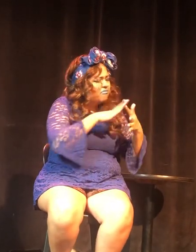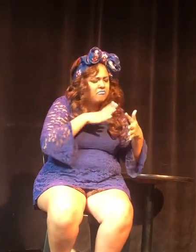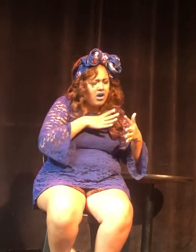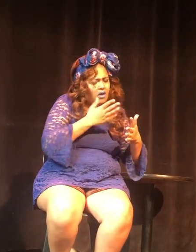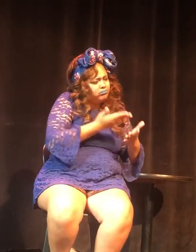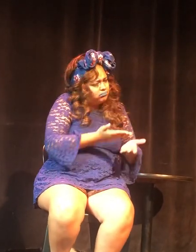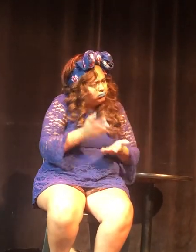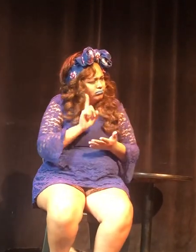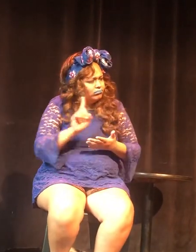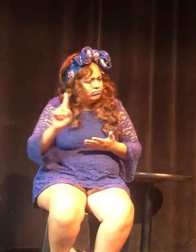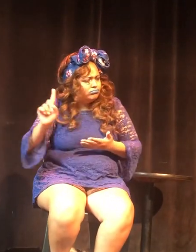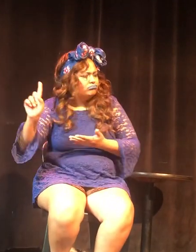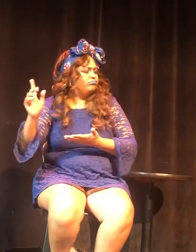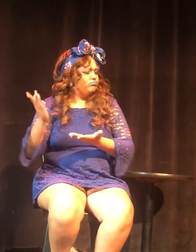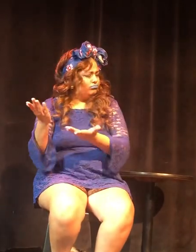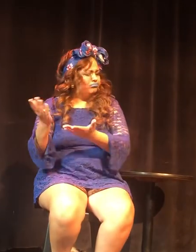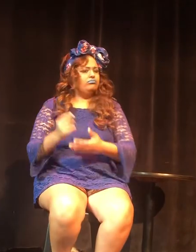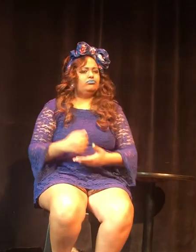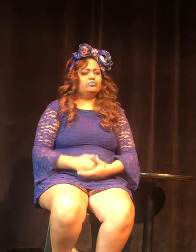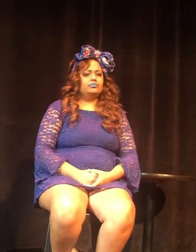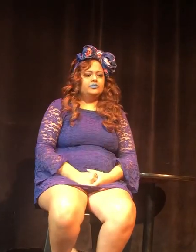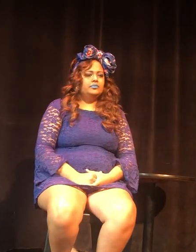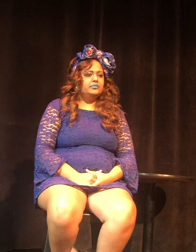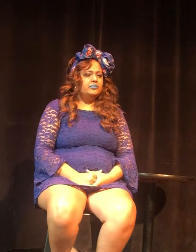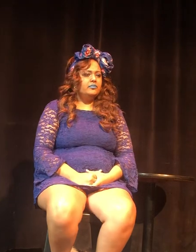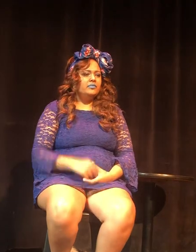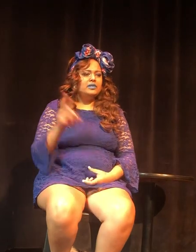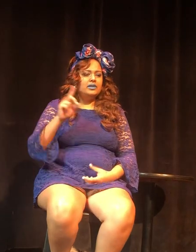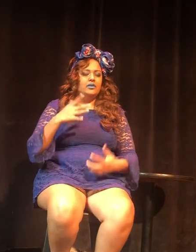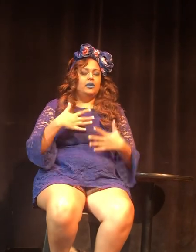Derek took a deep breath and nodded.